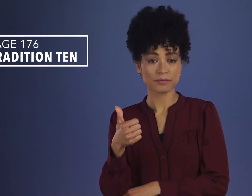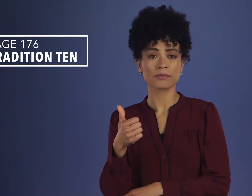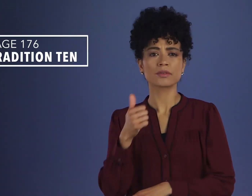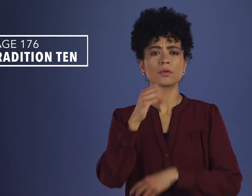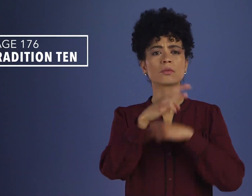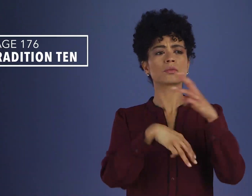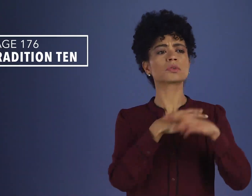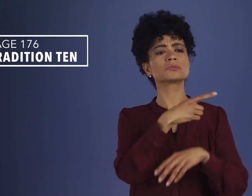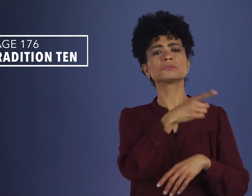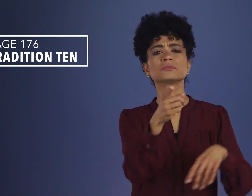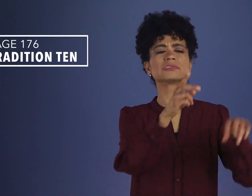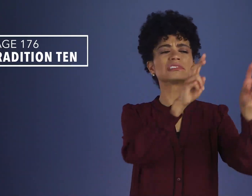Tradition 10.